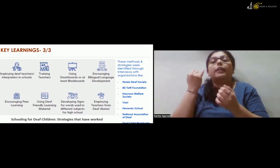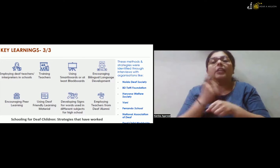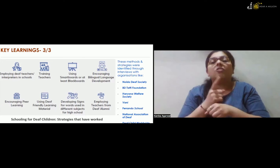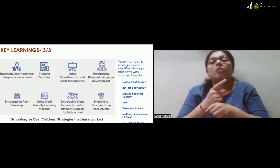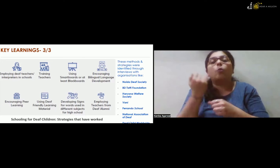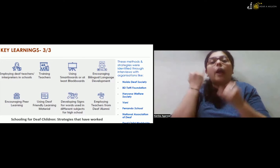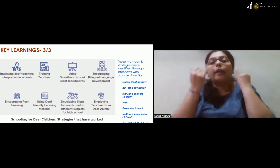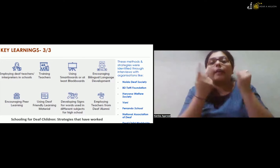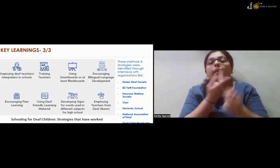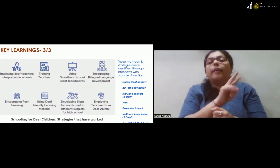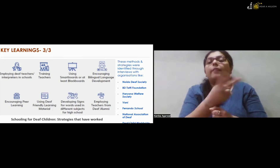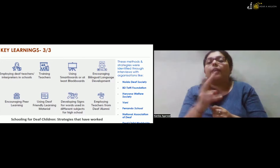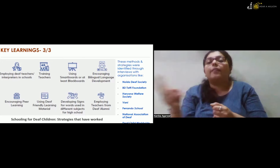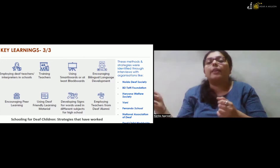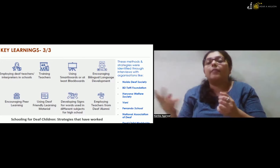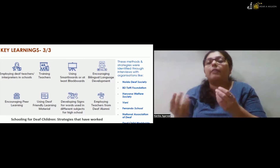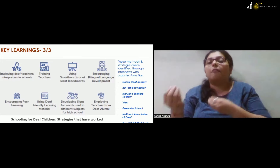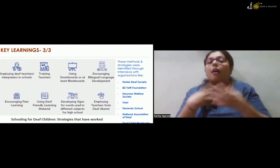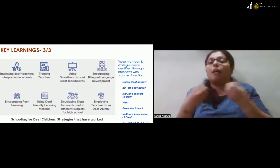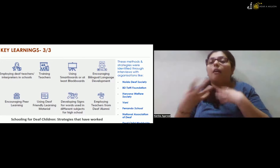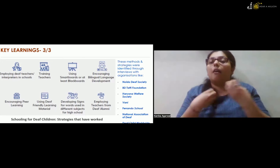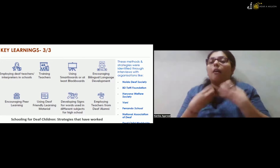their experiences.